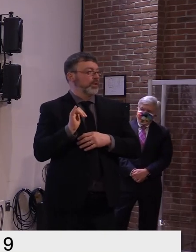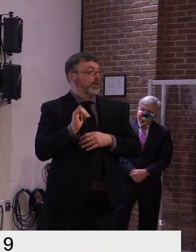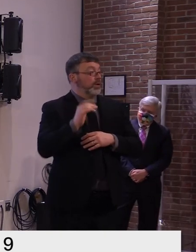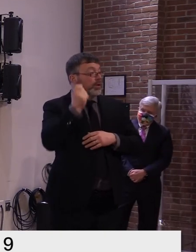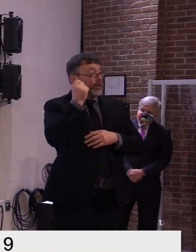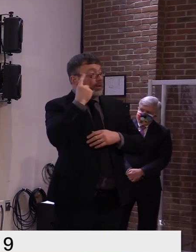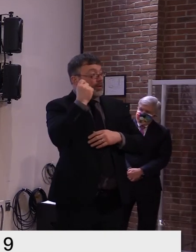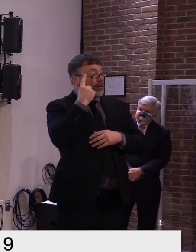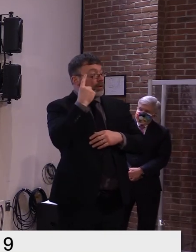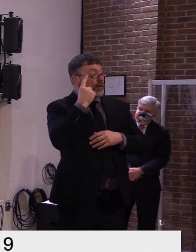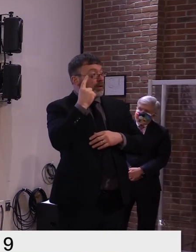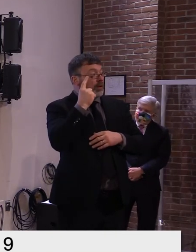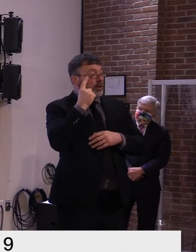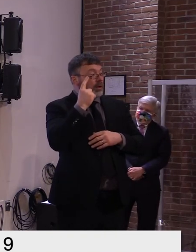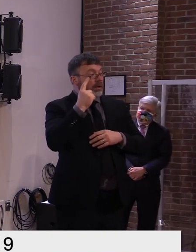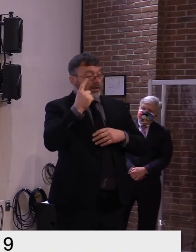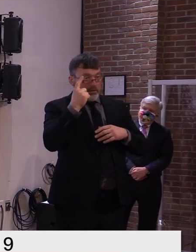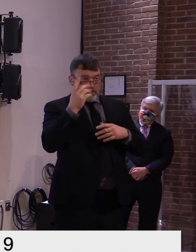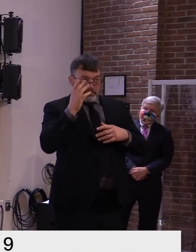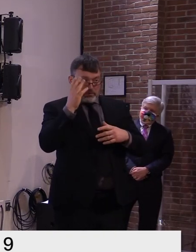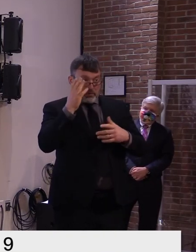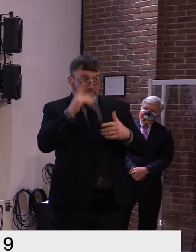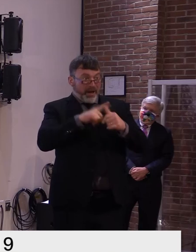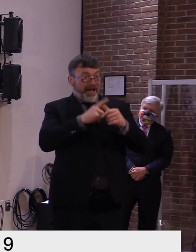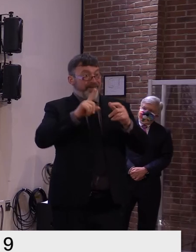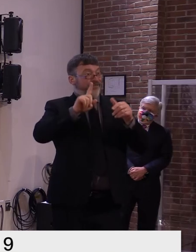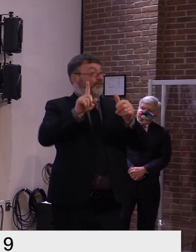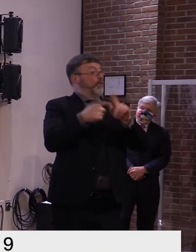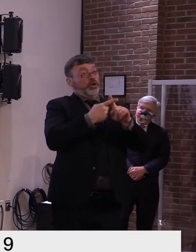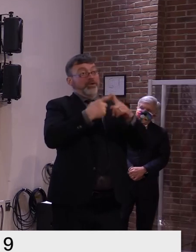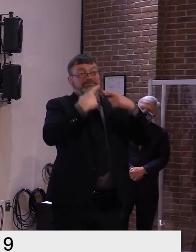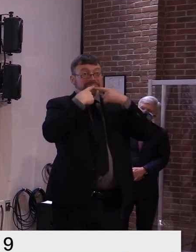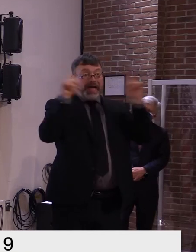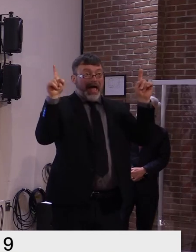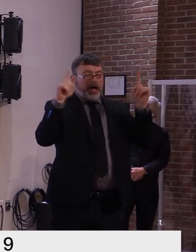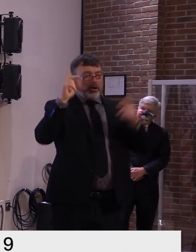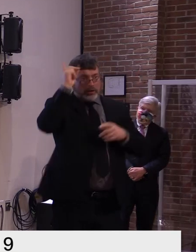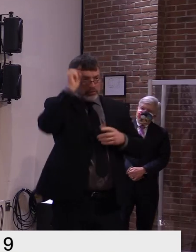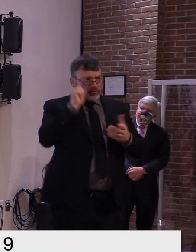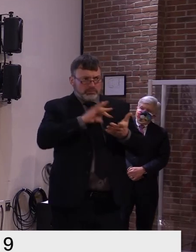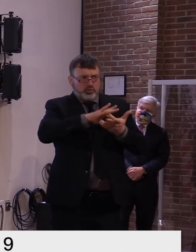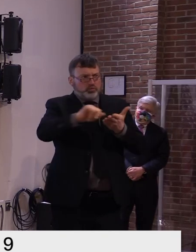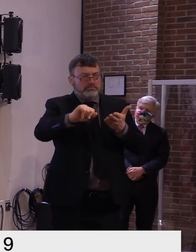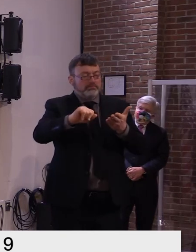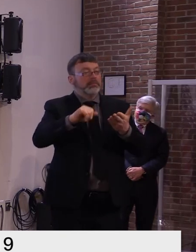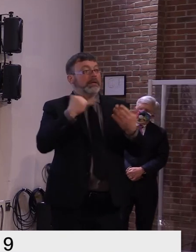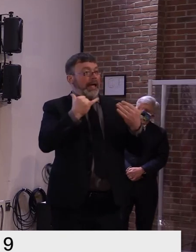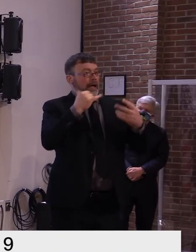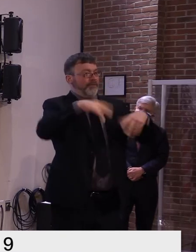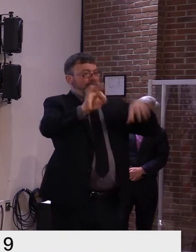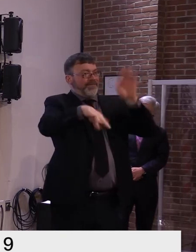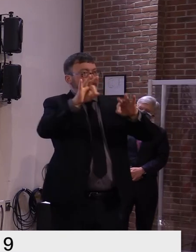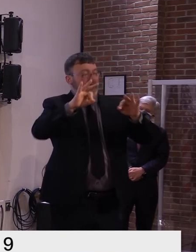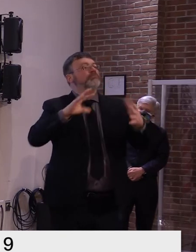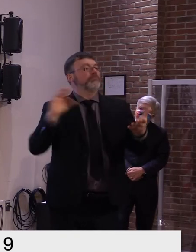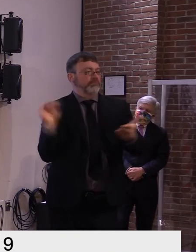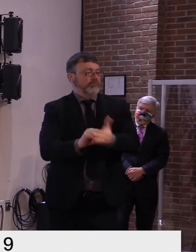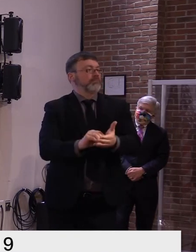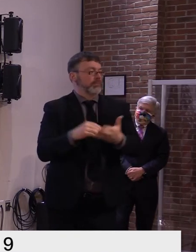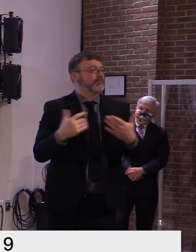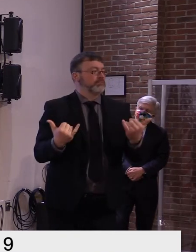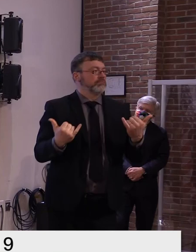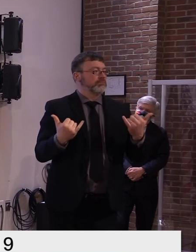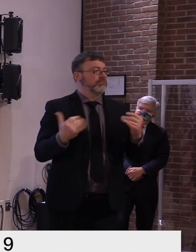well. And then any disease state, as I've discussed before, that compromises your immune